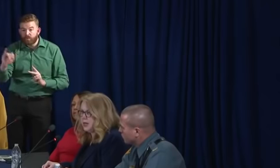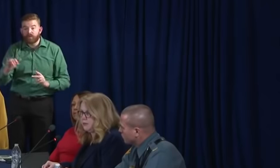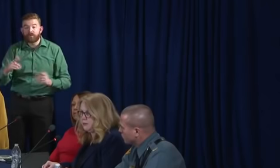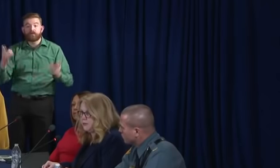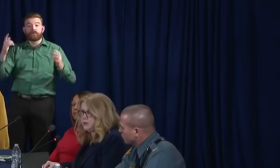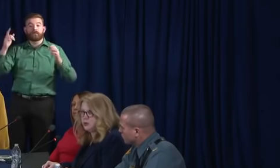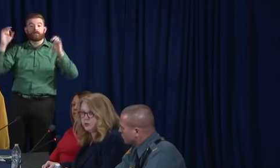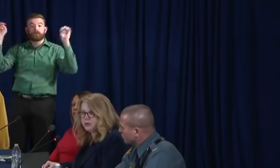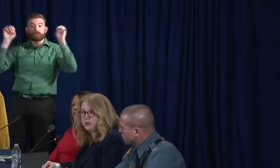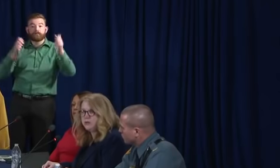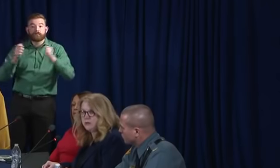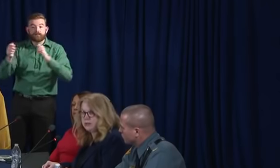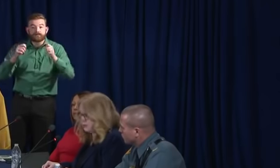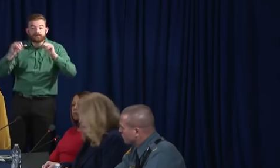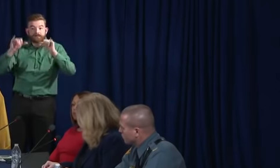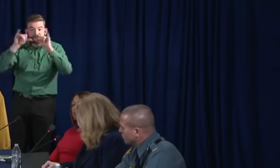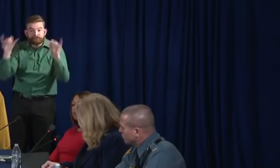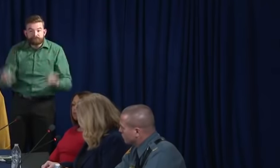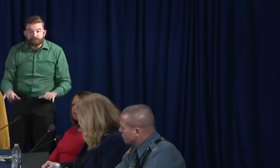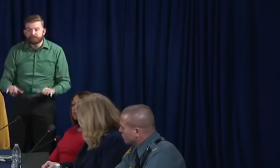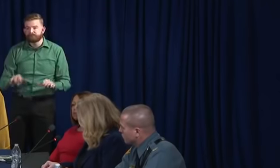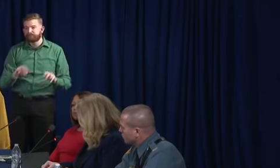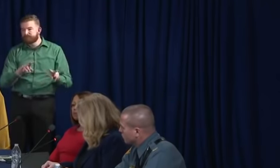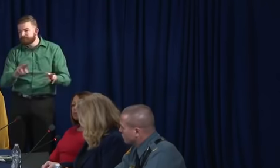community-based high-risk older residents.